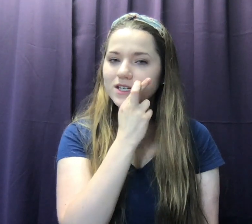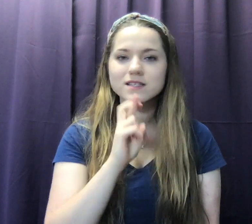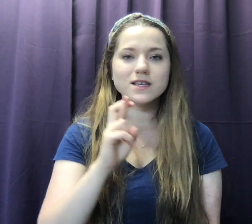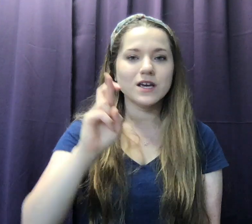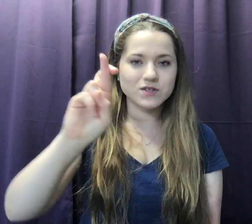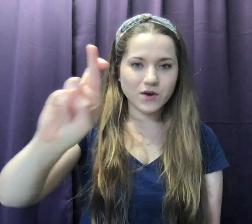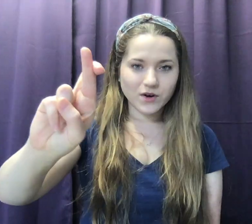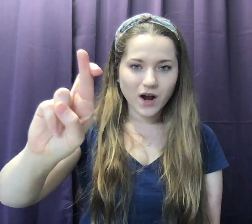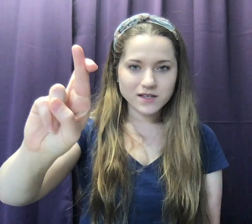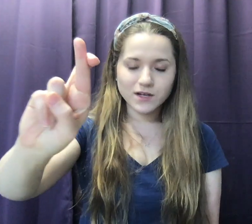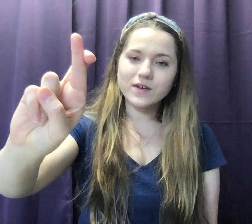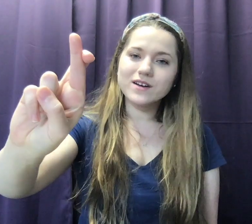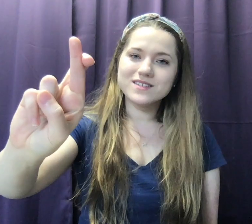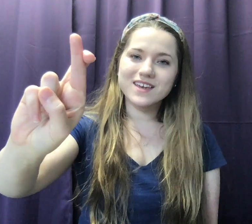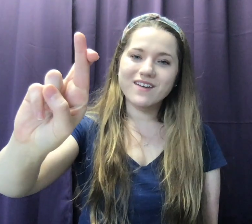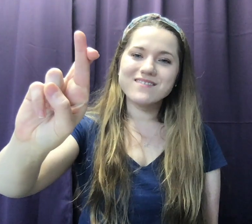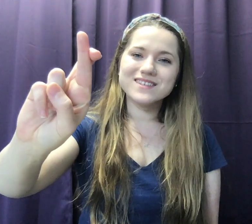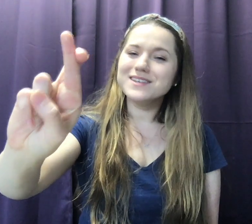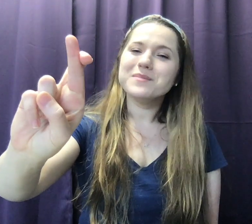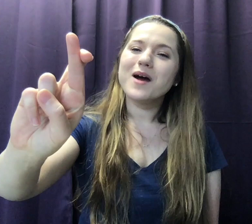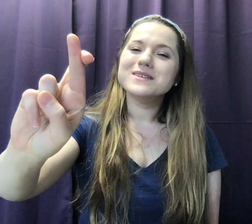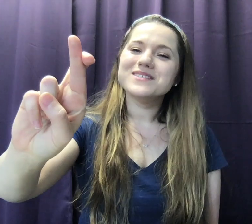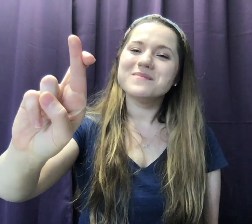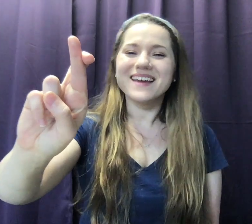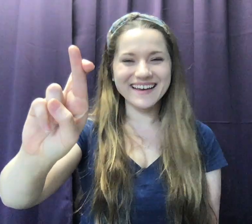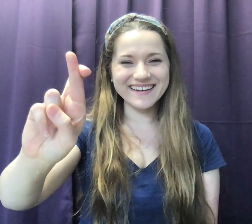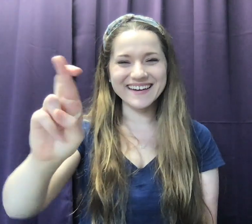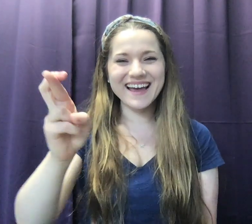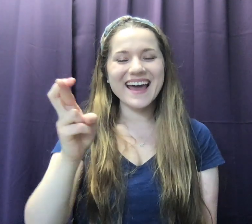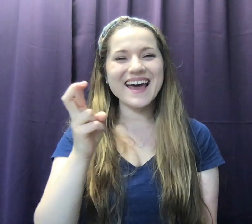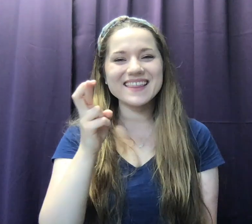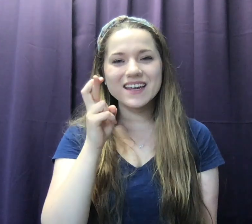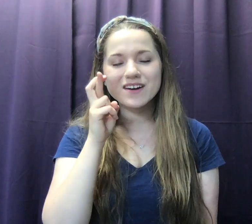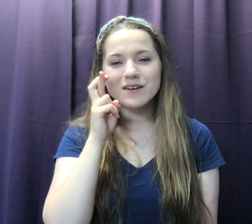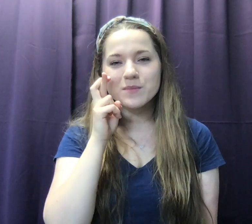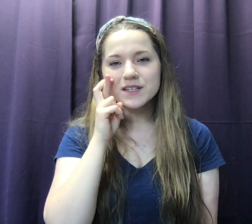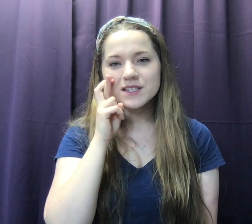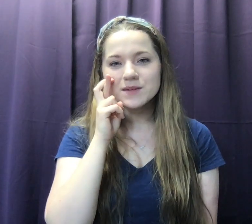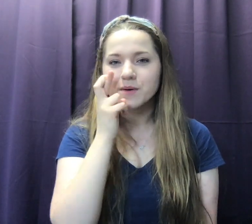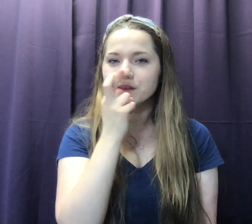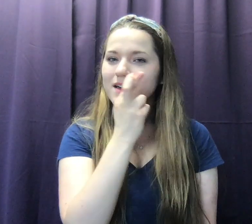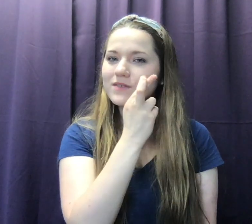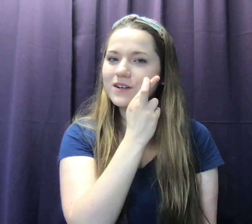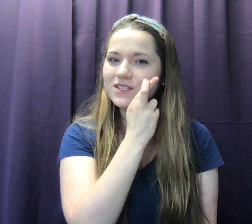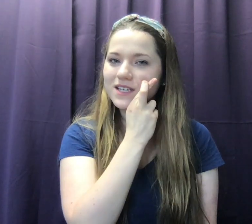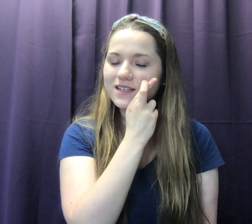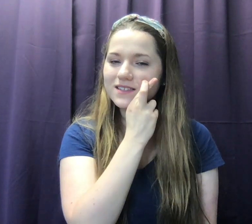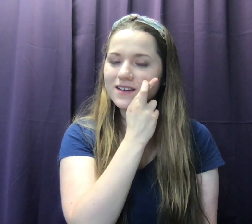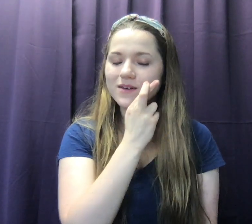cheeks. So you're crossing your fingers like you have the secret promise or something. And then you're going to point to both of your cheeks.